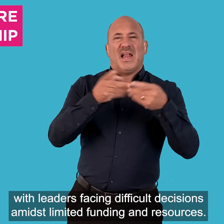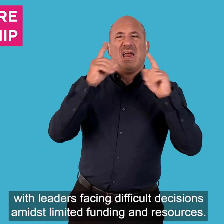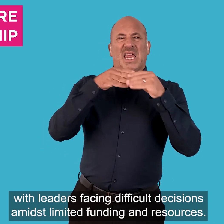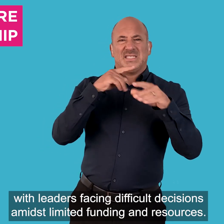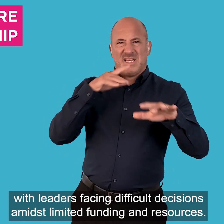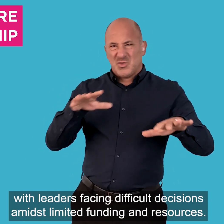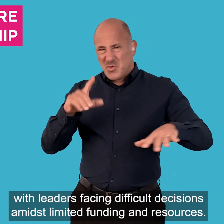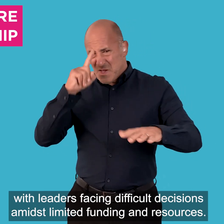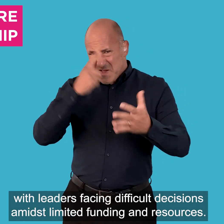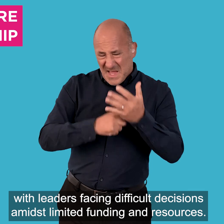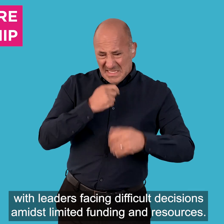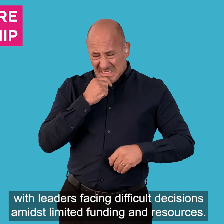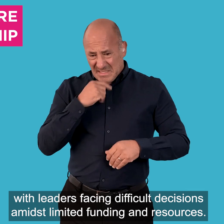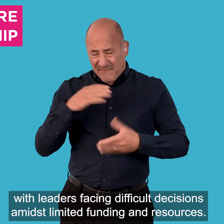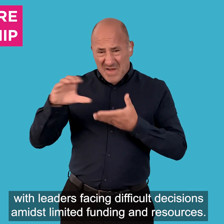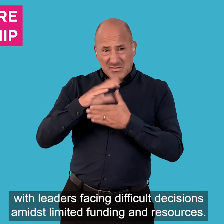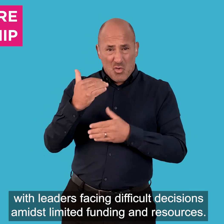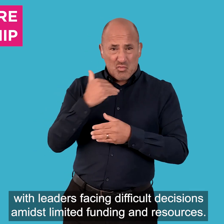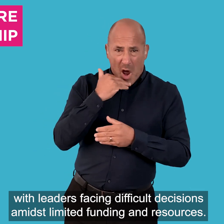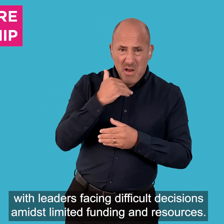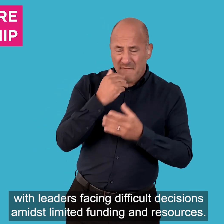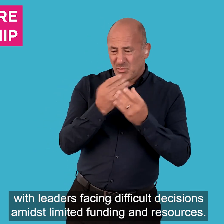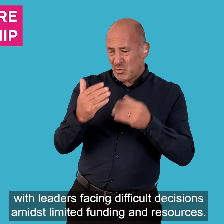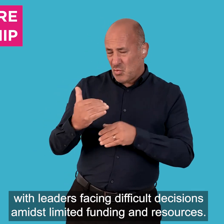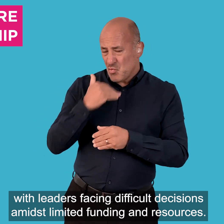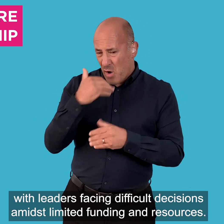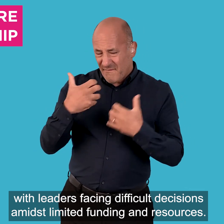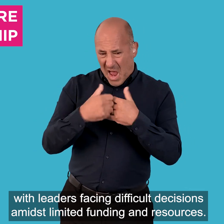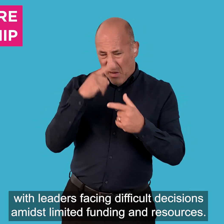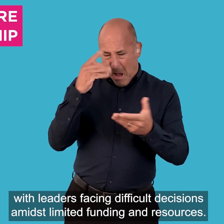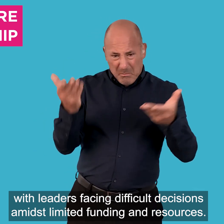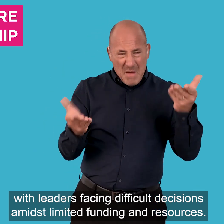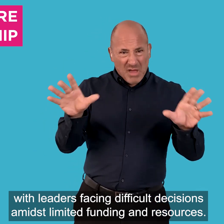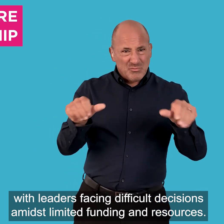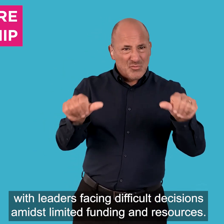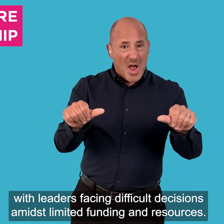with leaders facing difficult decisions amidst limited funding and resources.